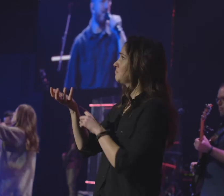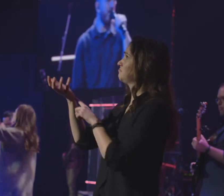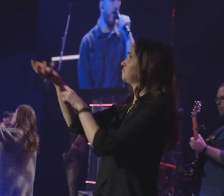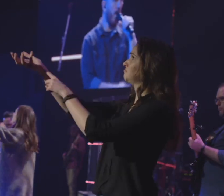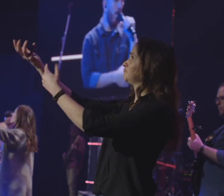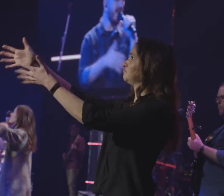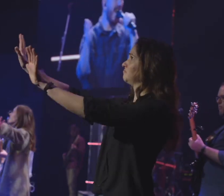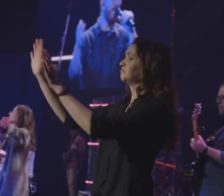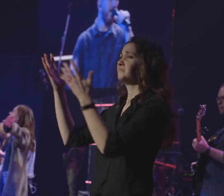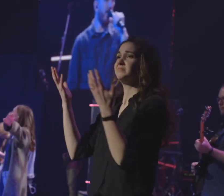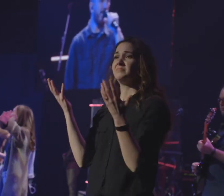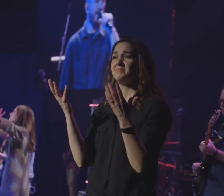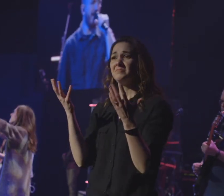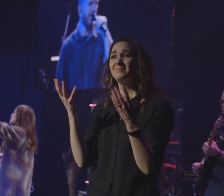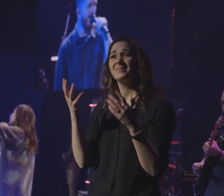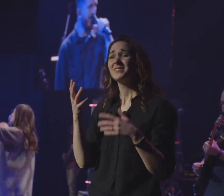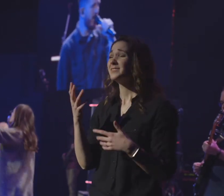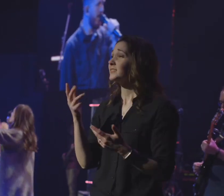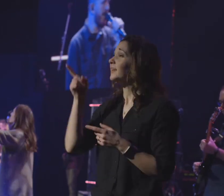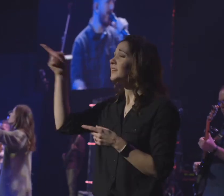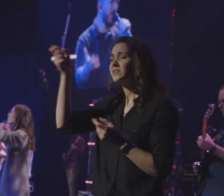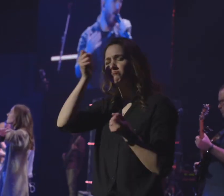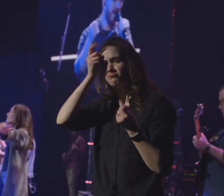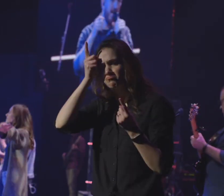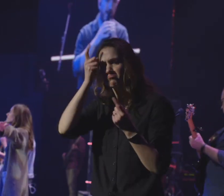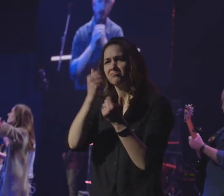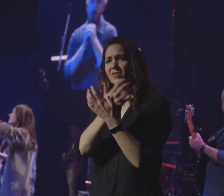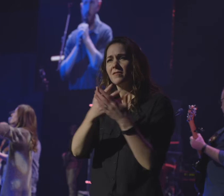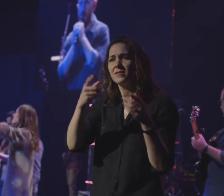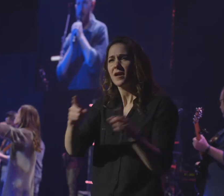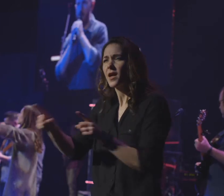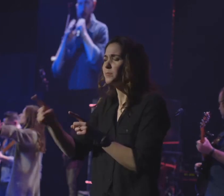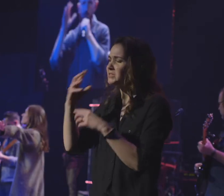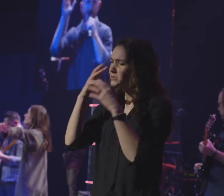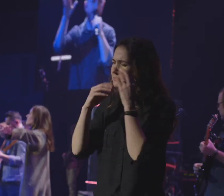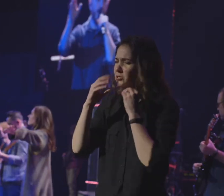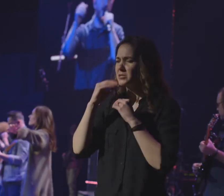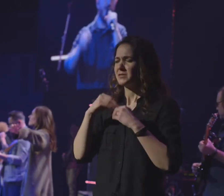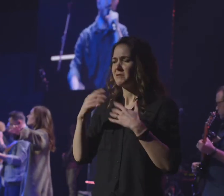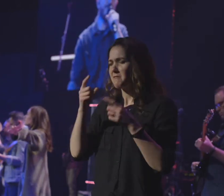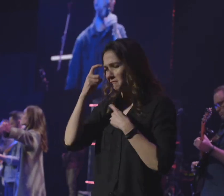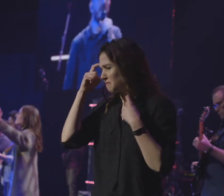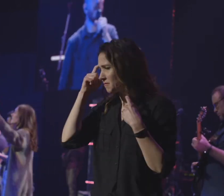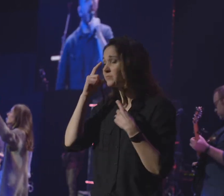Understanding what's happened and where we've been. Maybe it's a joy. admit that to him.